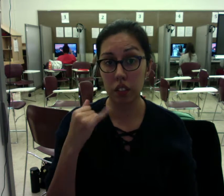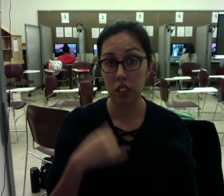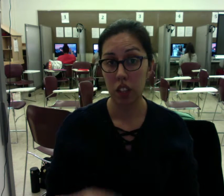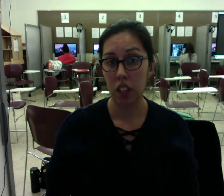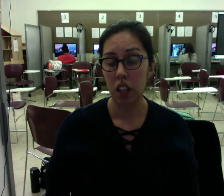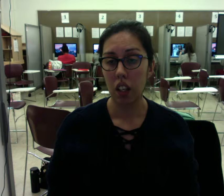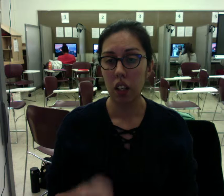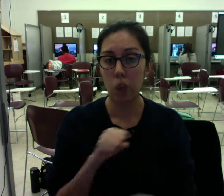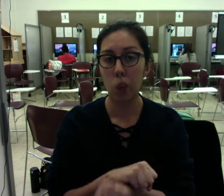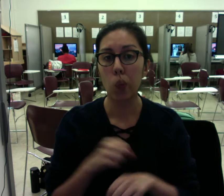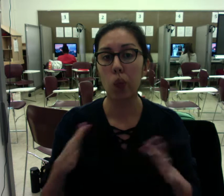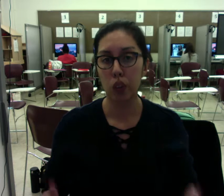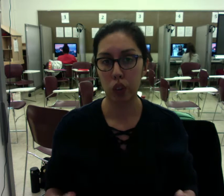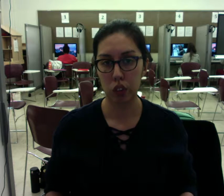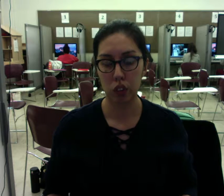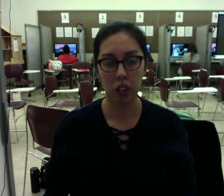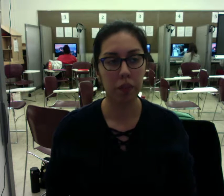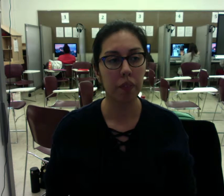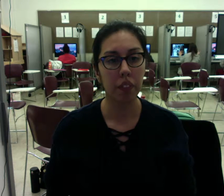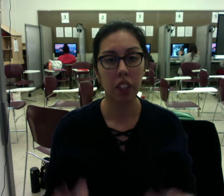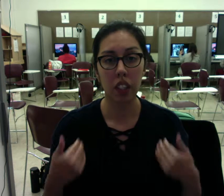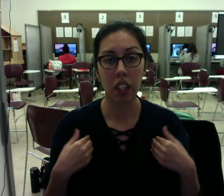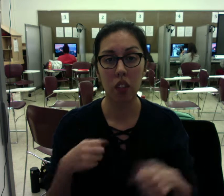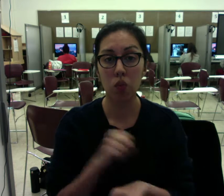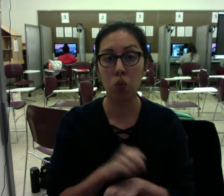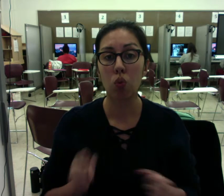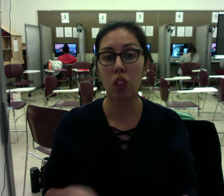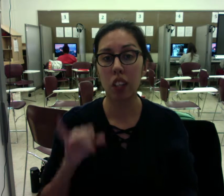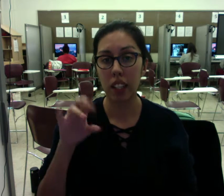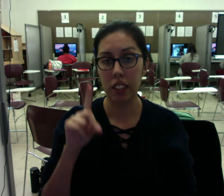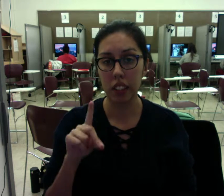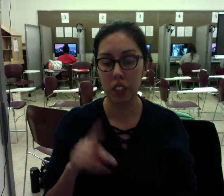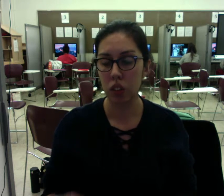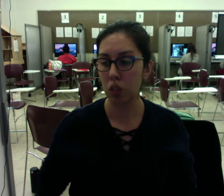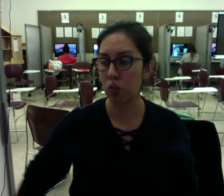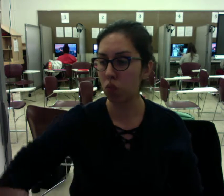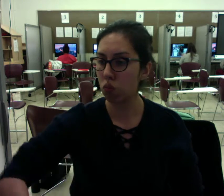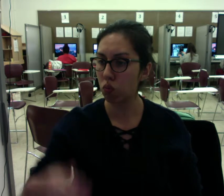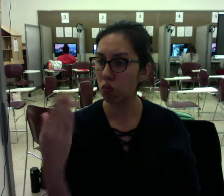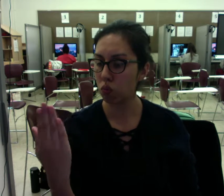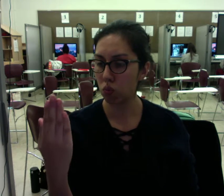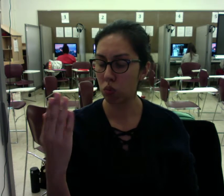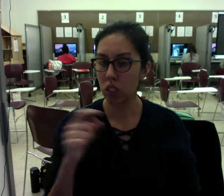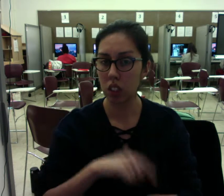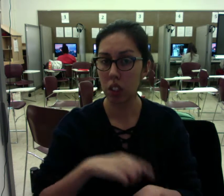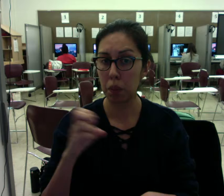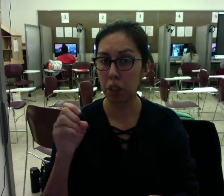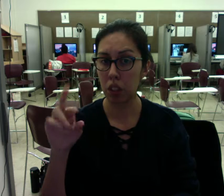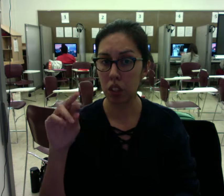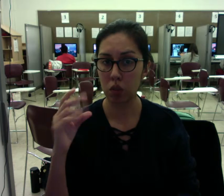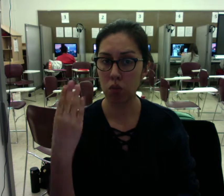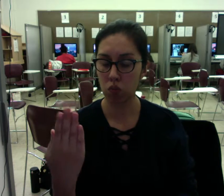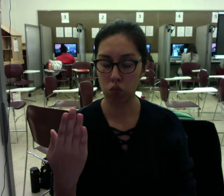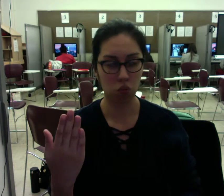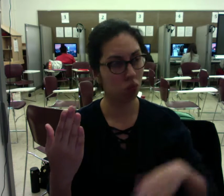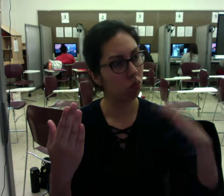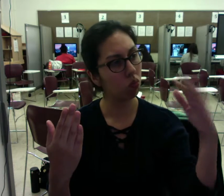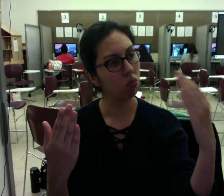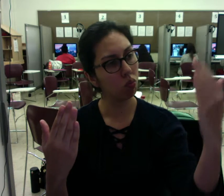up numbers to ensure that, in fact, the employee is an existing employee, active, because this is one of the first checks that are used in order